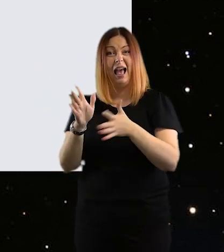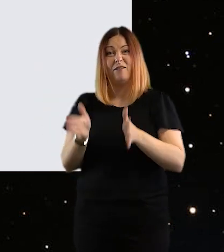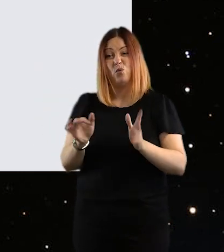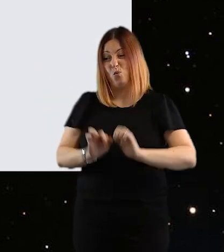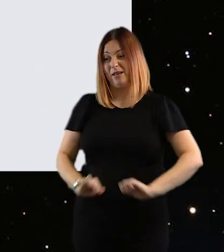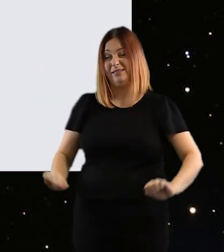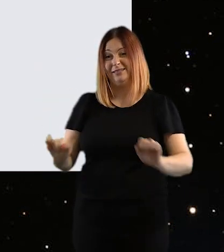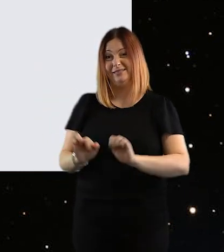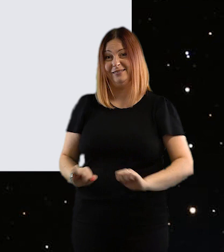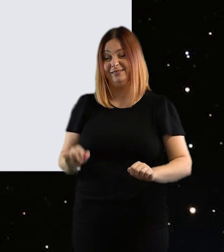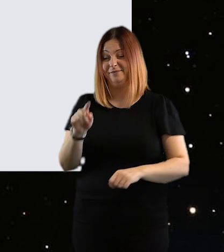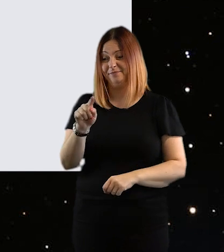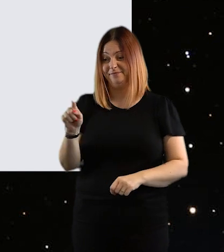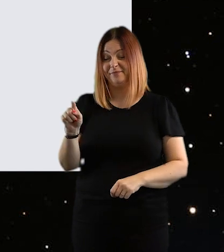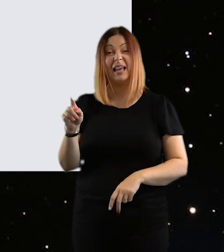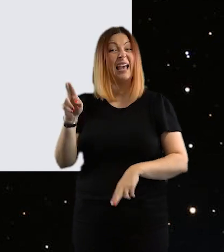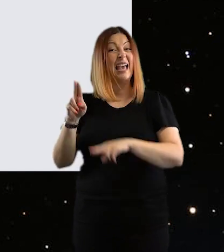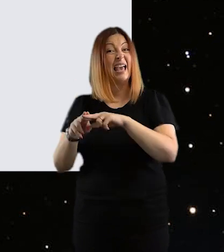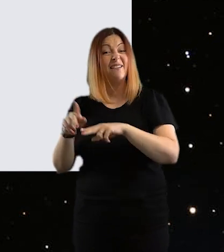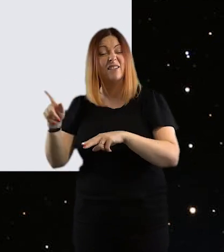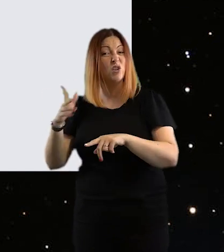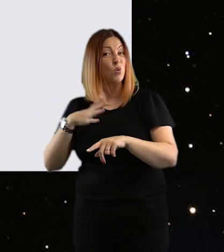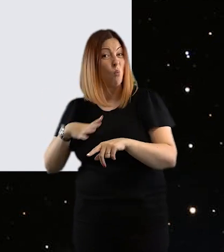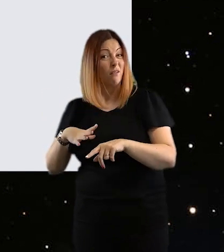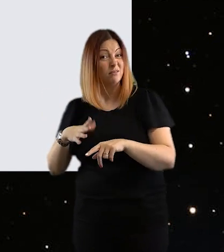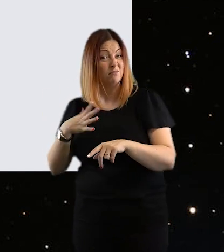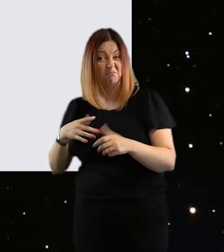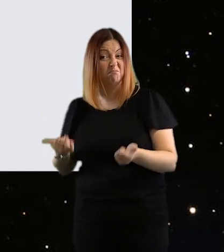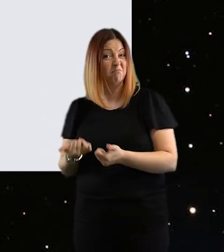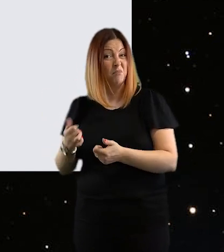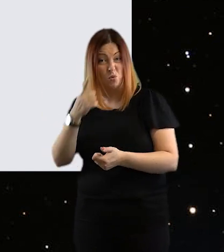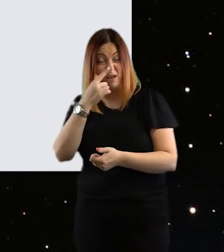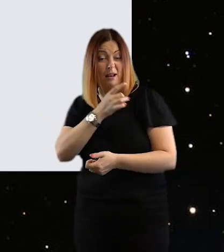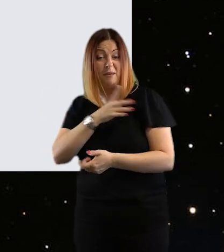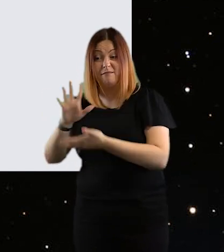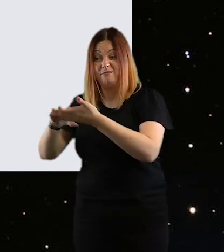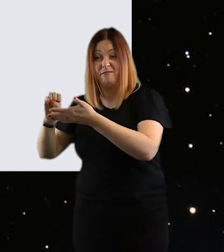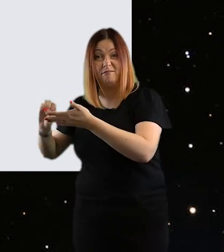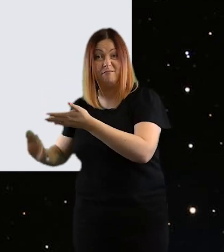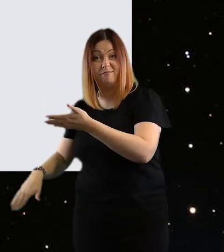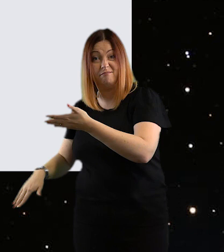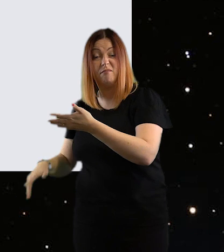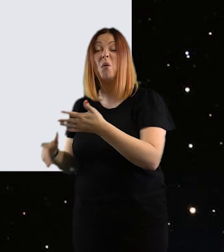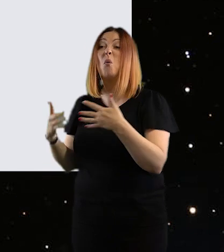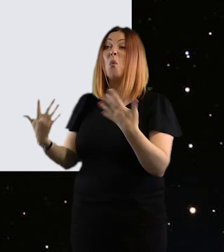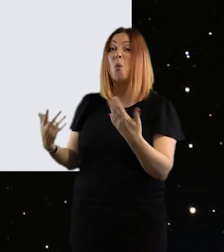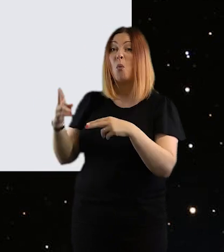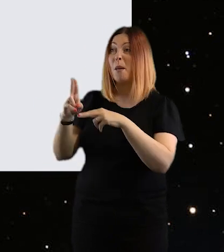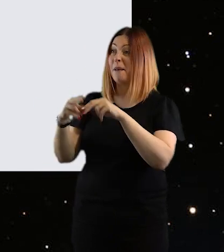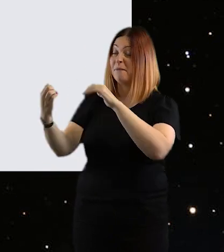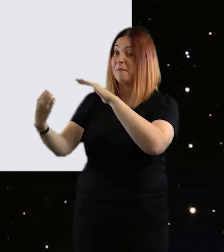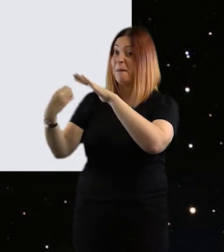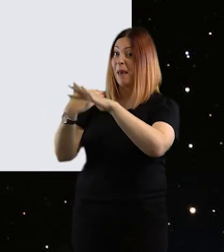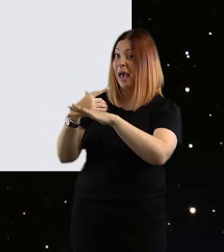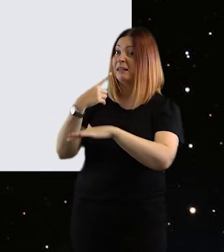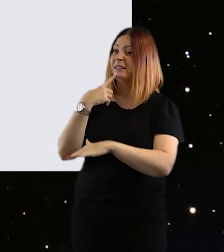we can click the little trash can and delete it. Alternatively, if it comes back that we weren't successful, as we saw that the chance